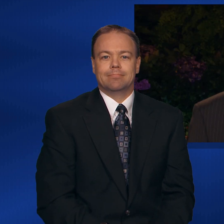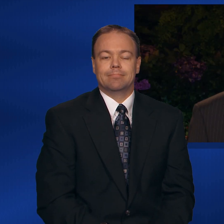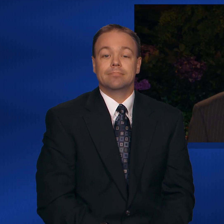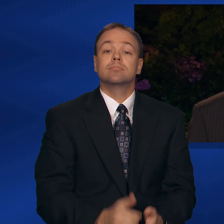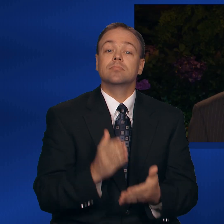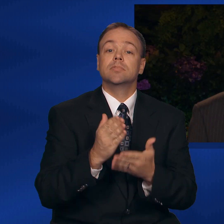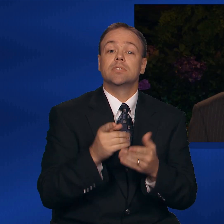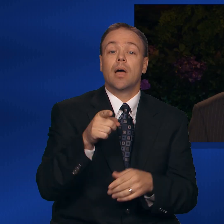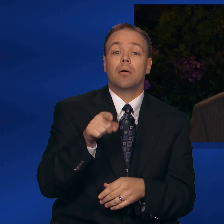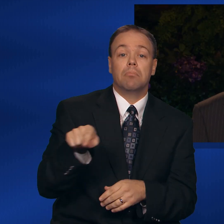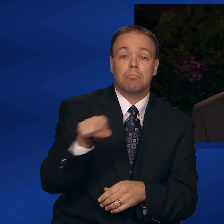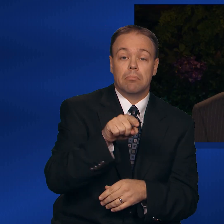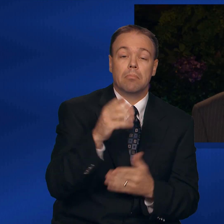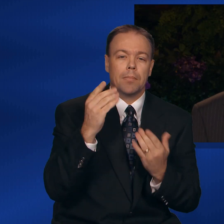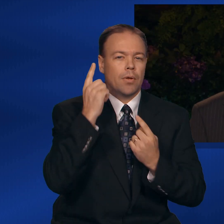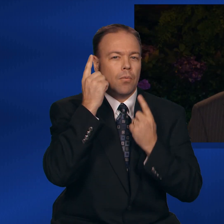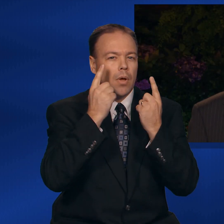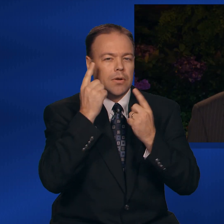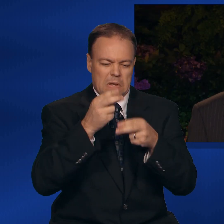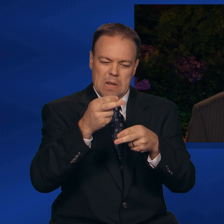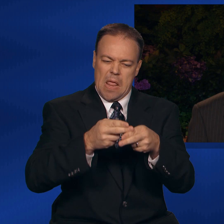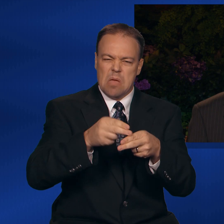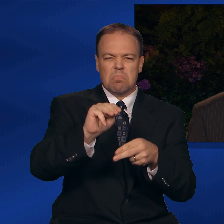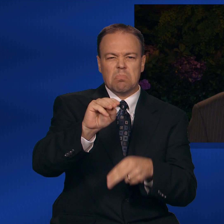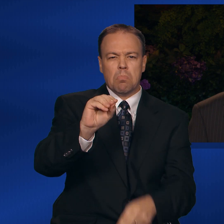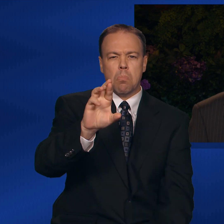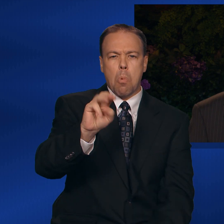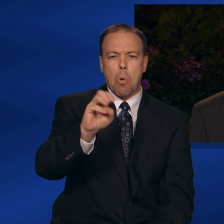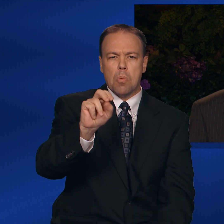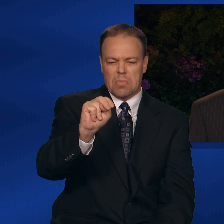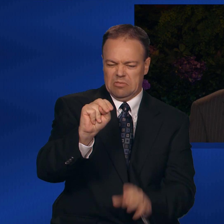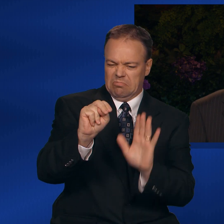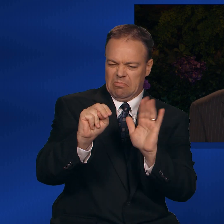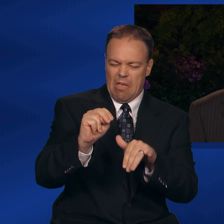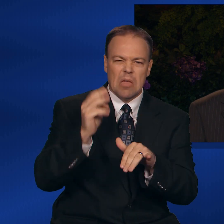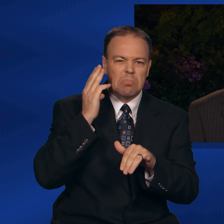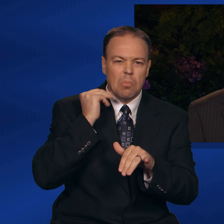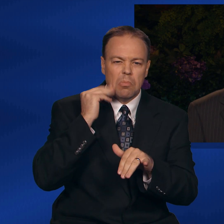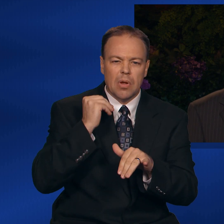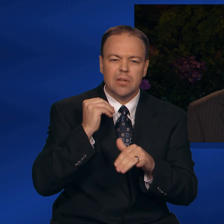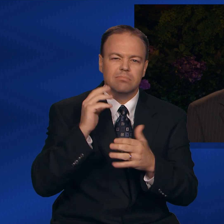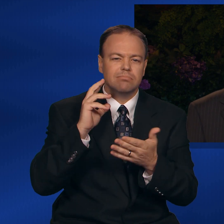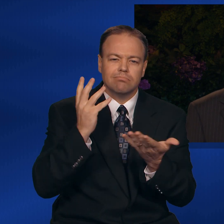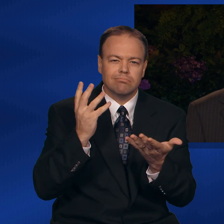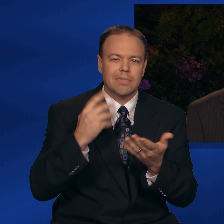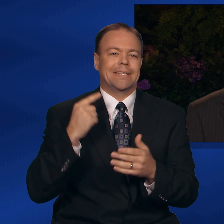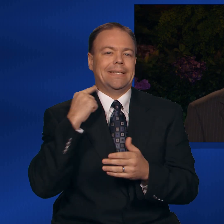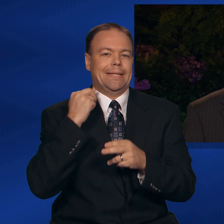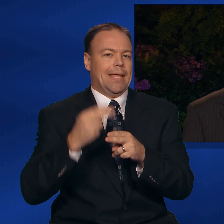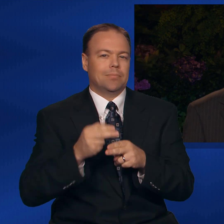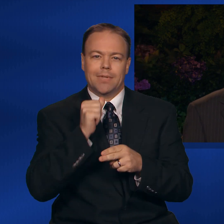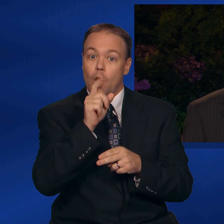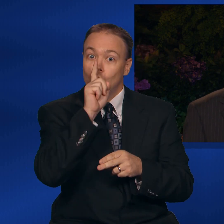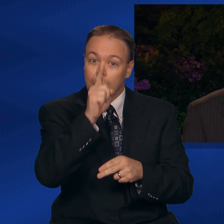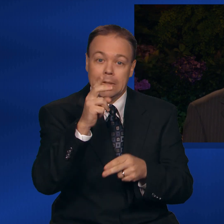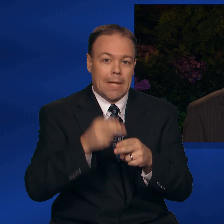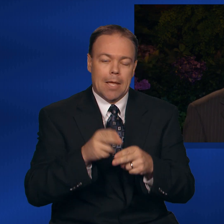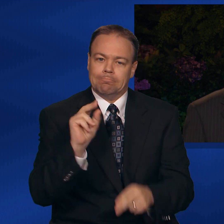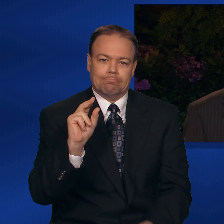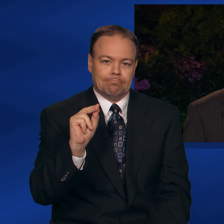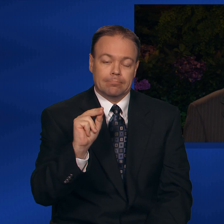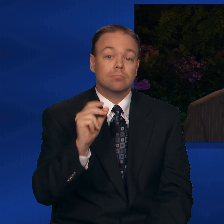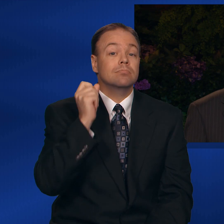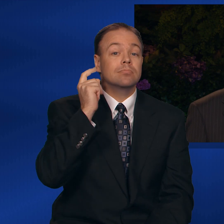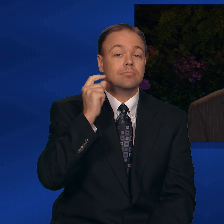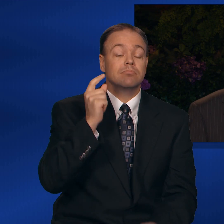Some of you may wonder about the name Mormon. It's a nickname for us. It is not our real name, though